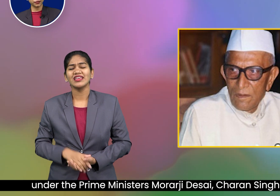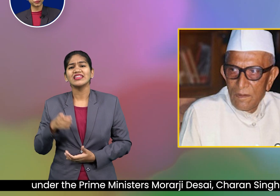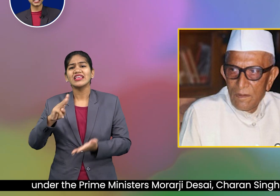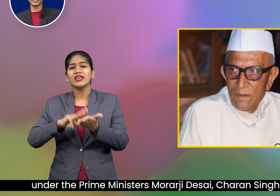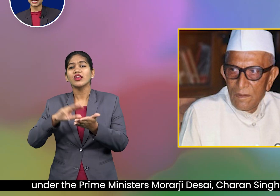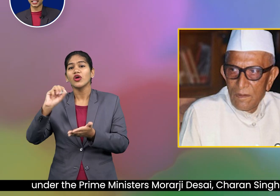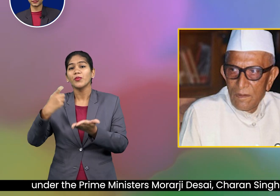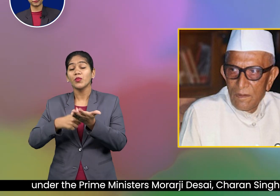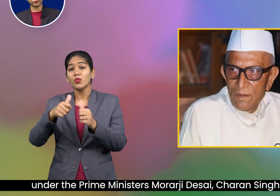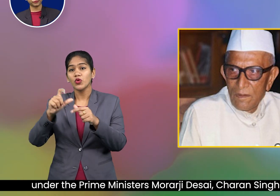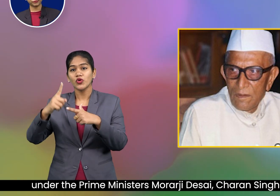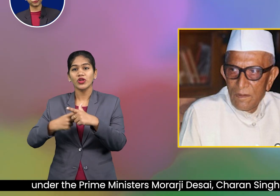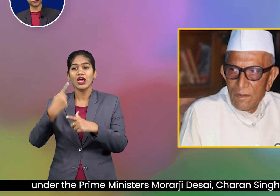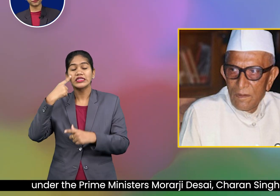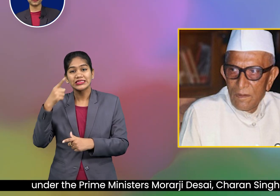Morarji Desai,